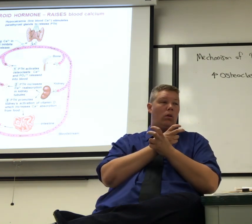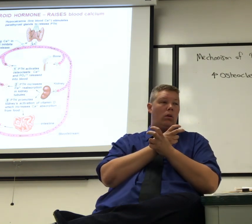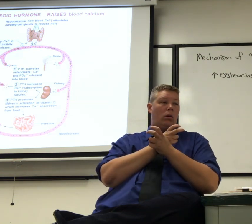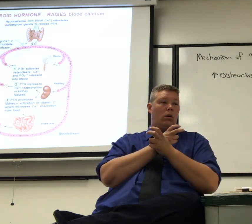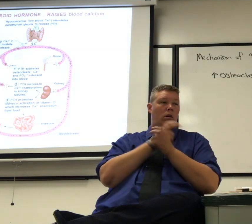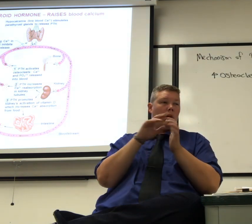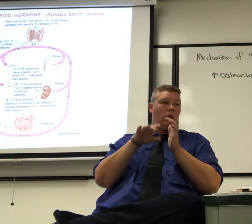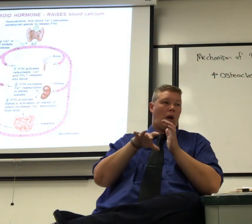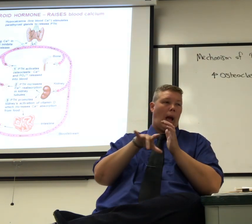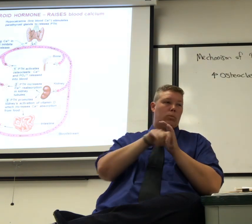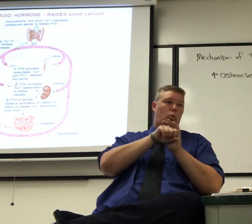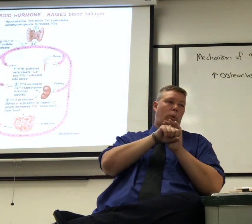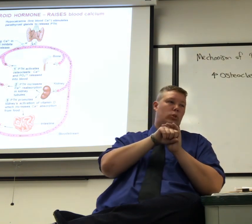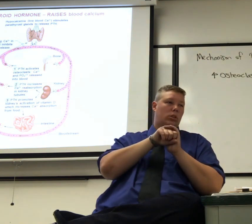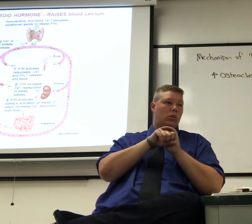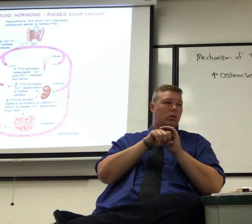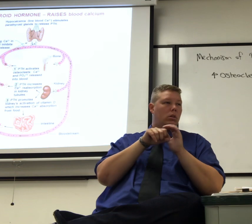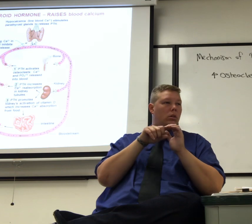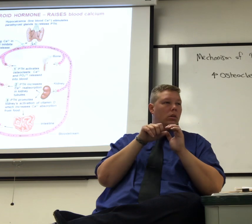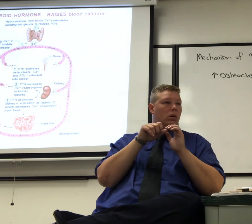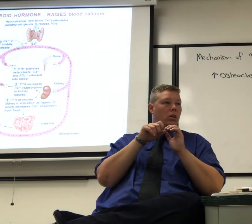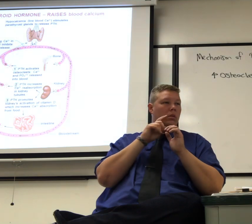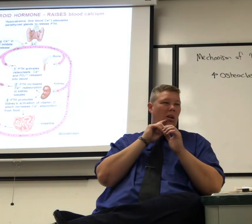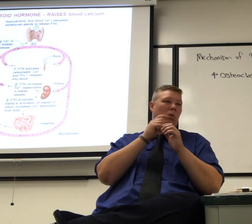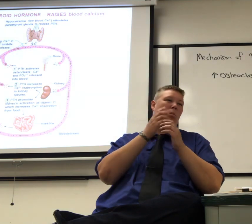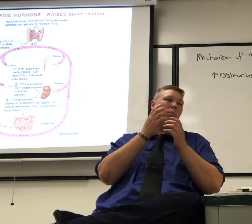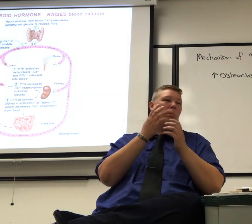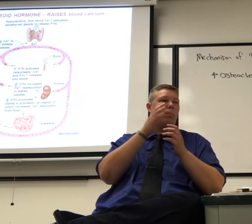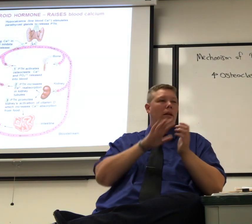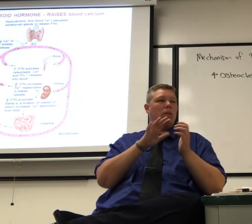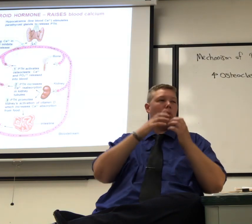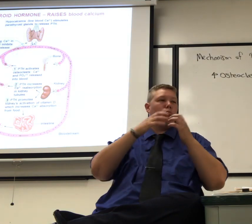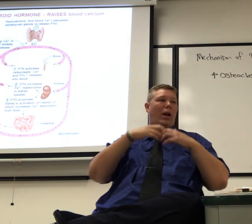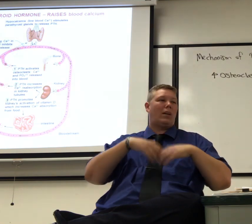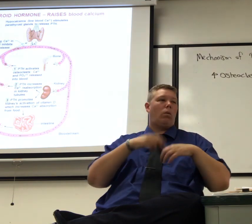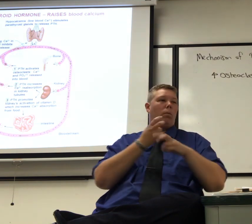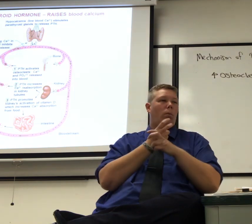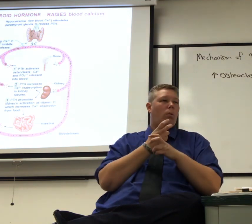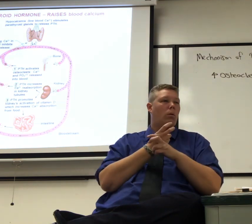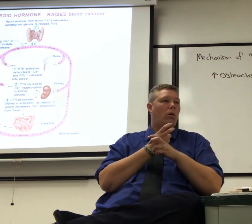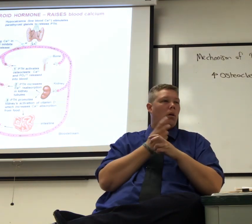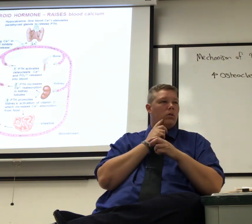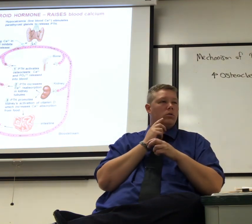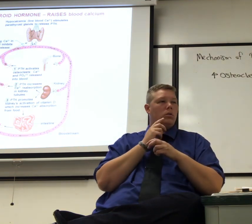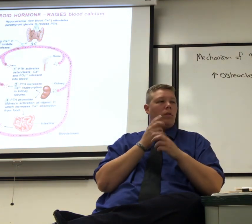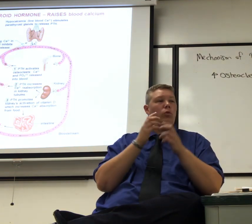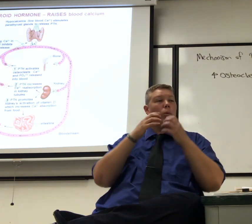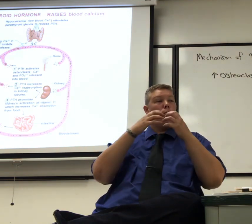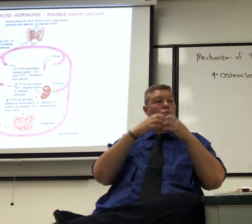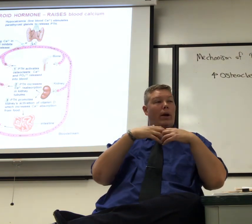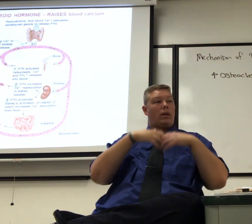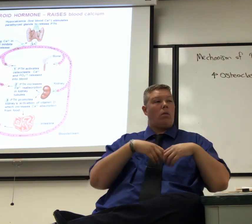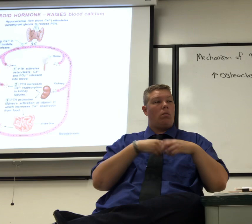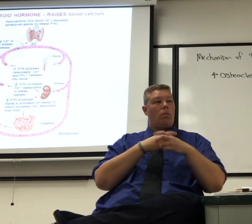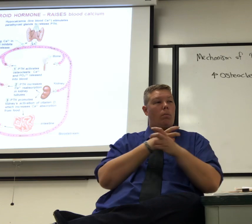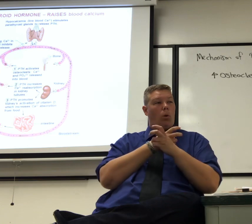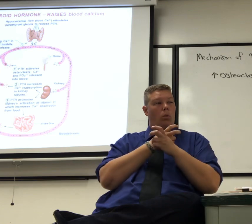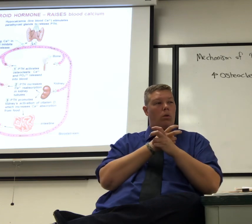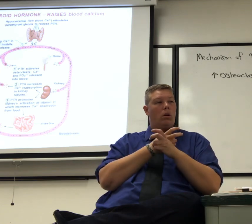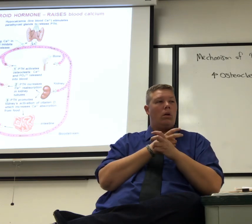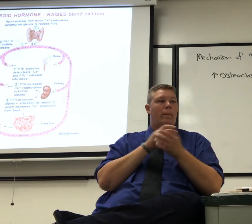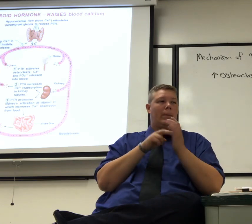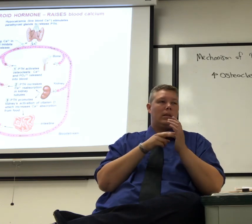activity. You're going to increase bone resorption. It's a fancy way of saying break